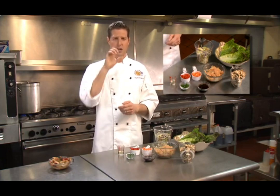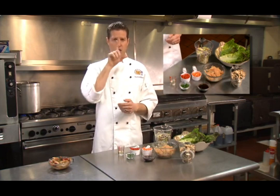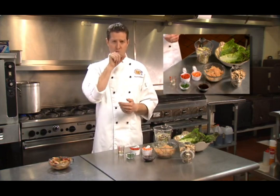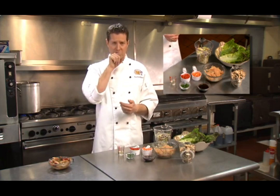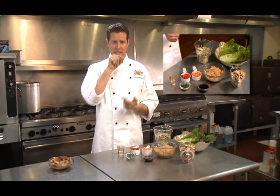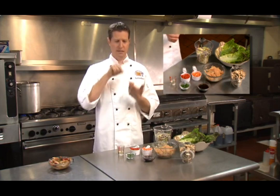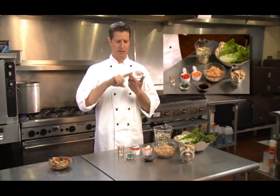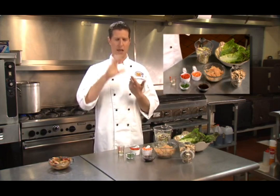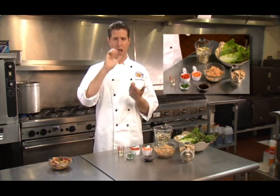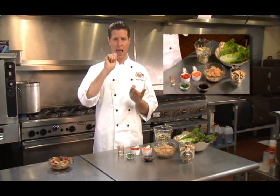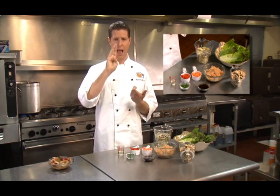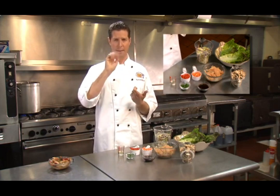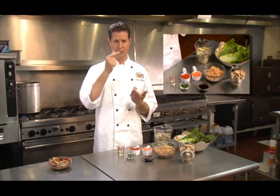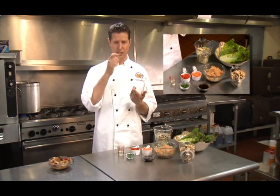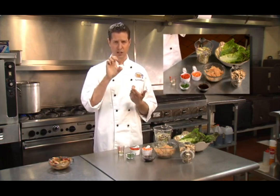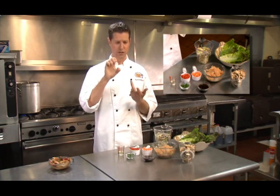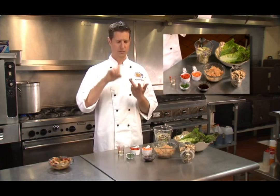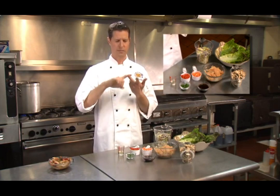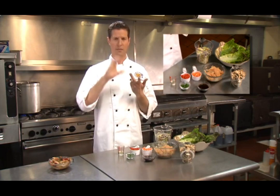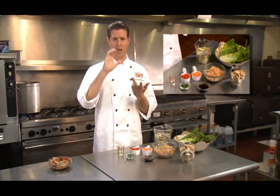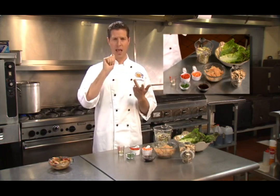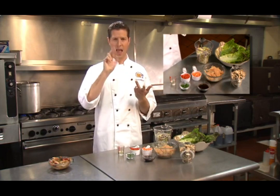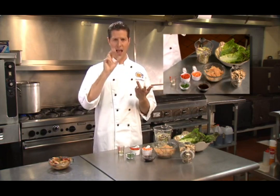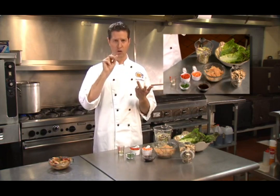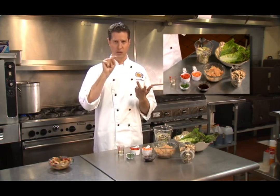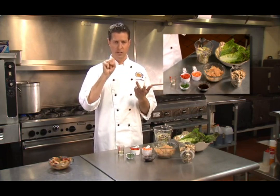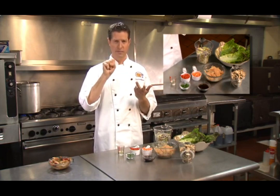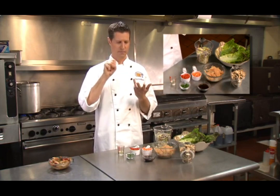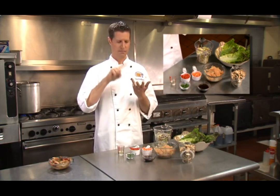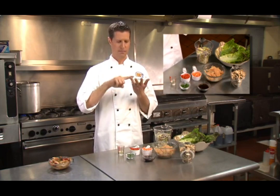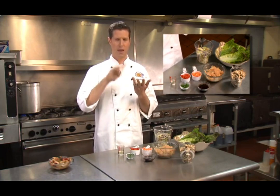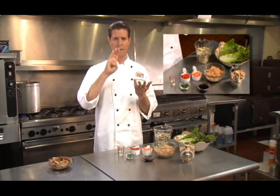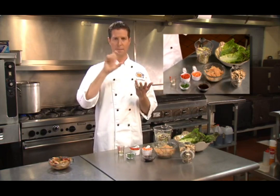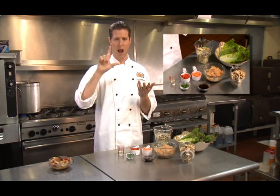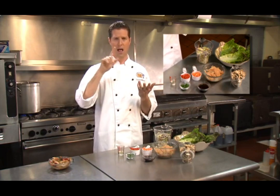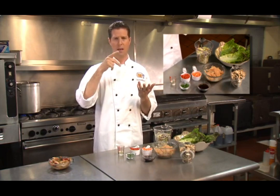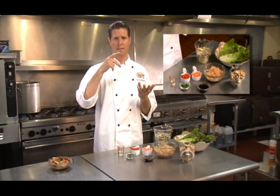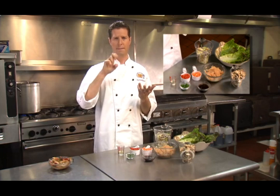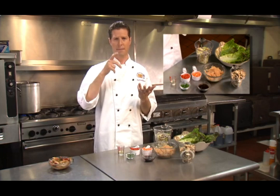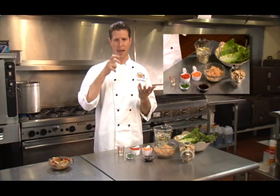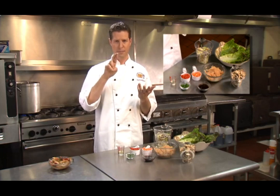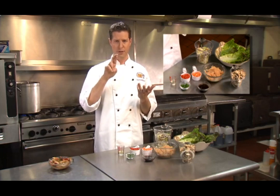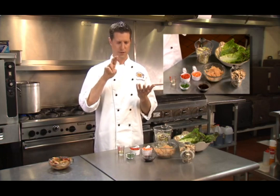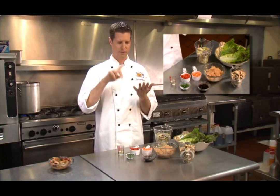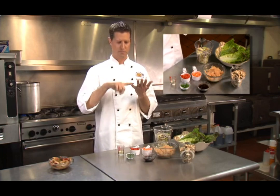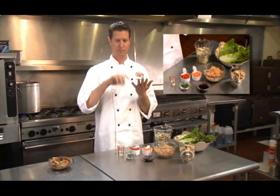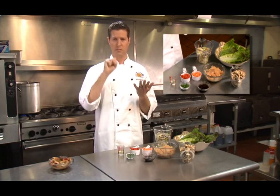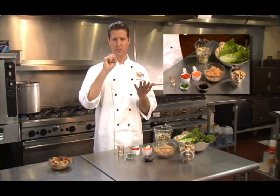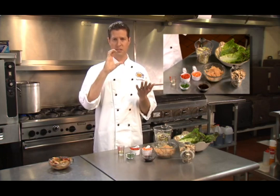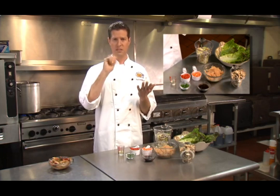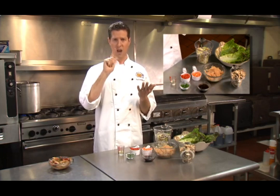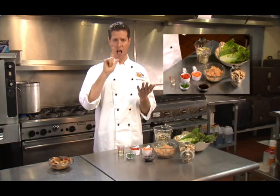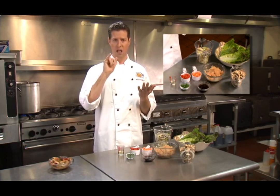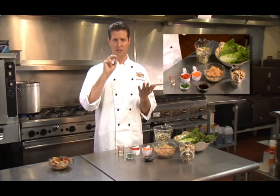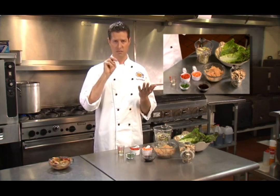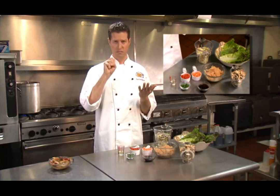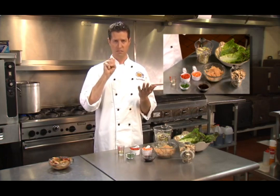Add chicken, cabbage, carrots, bell peppers, and scallions.